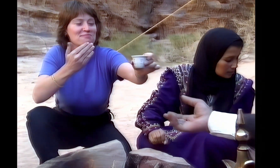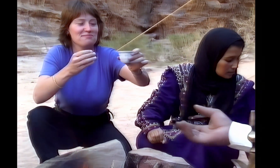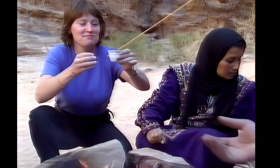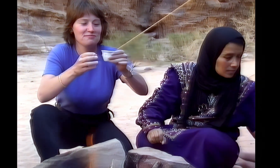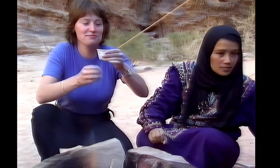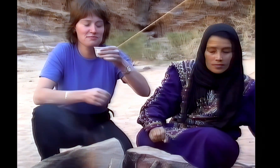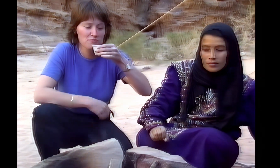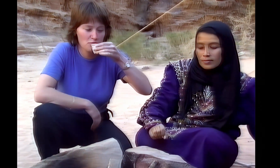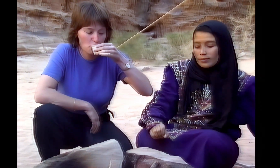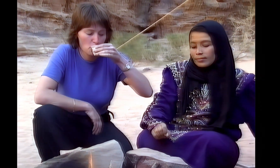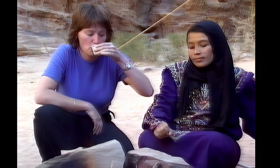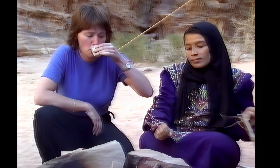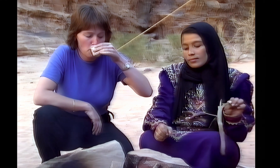Thank you.